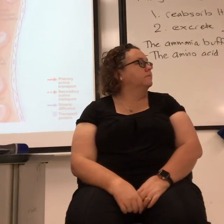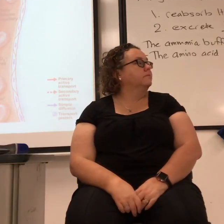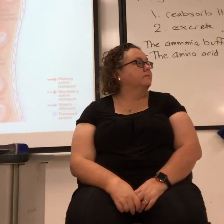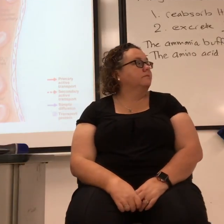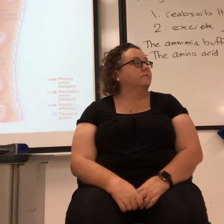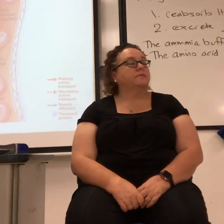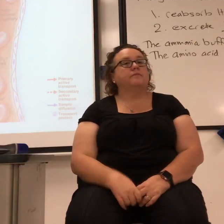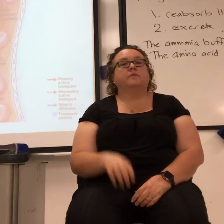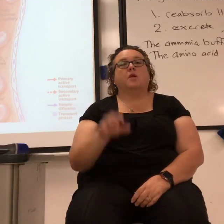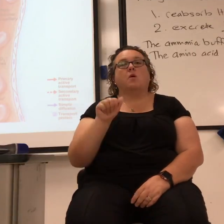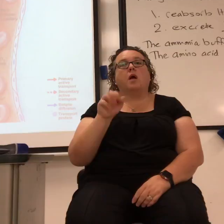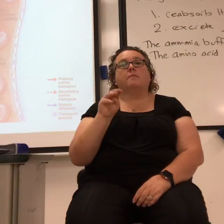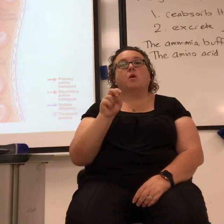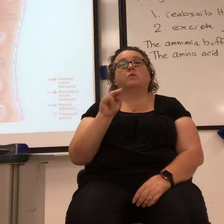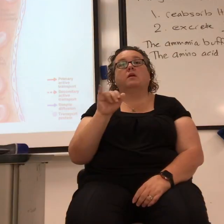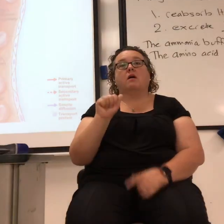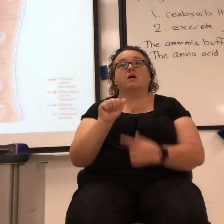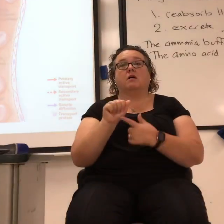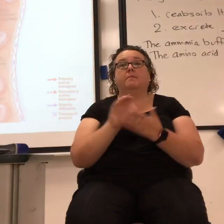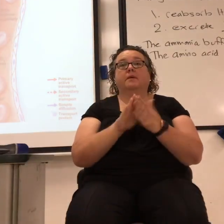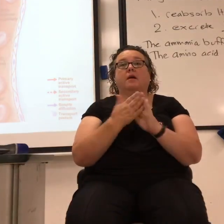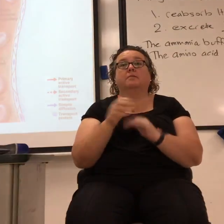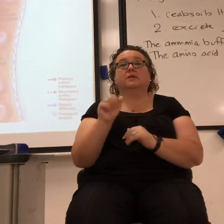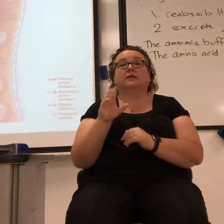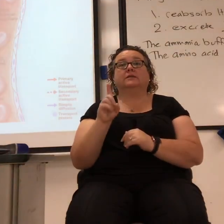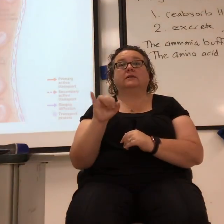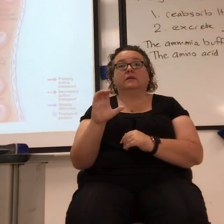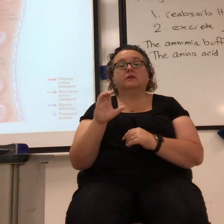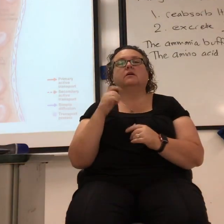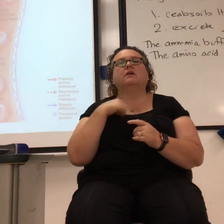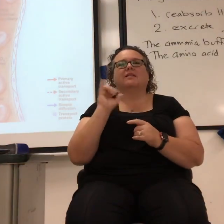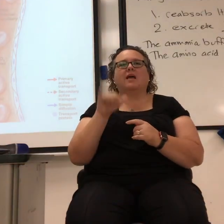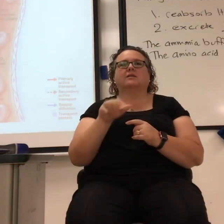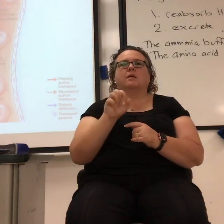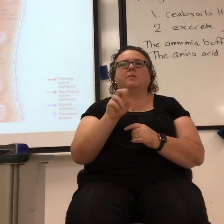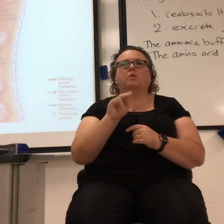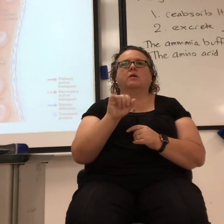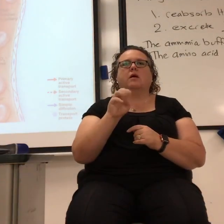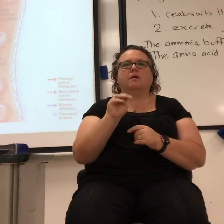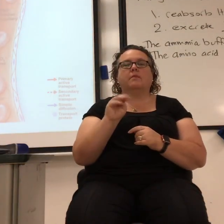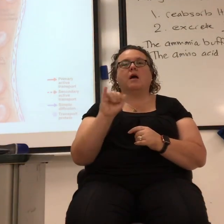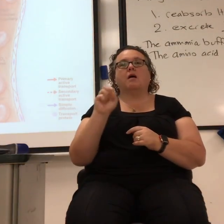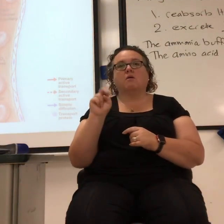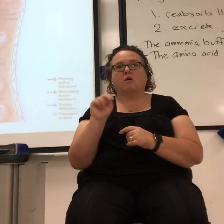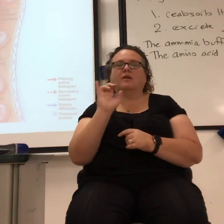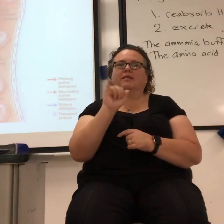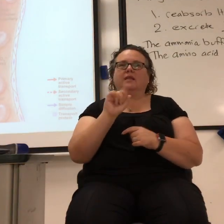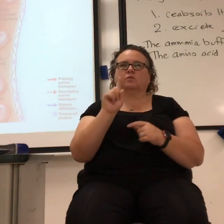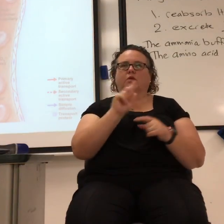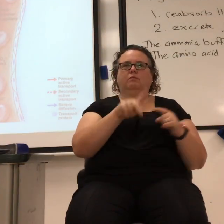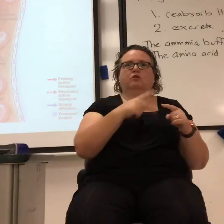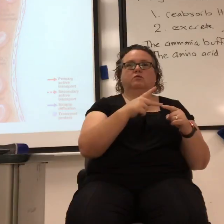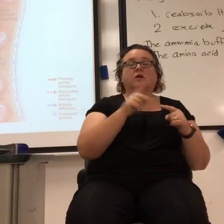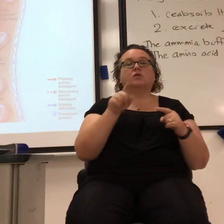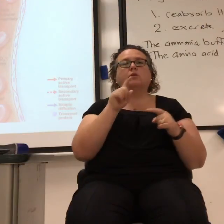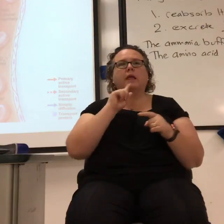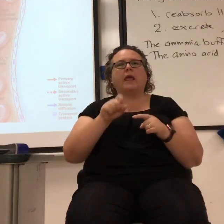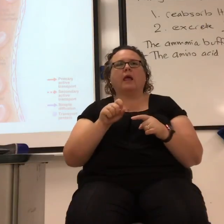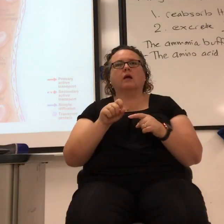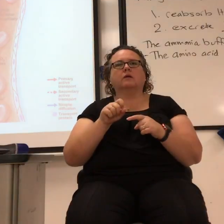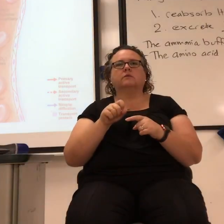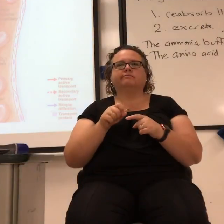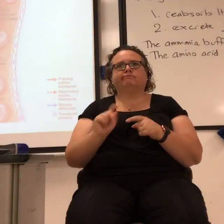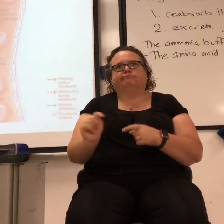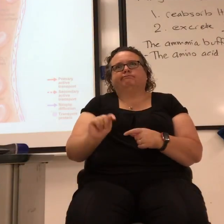So ammonia, when you acidify it, is basically an ammonium ion. That's where the proton goes. You can excrete that.